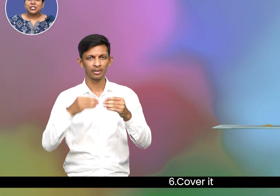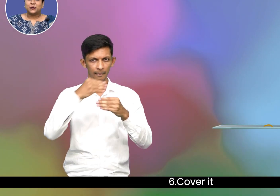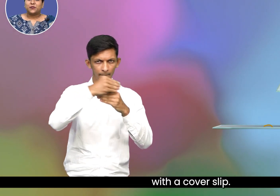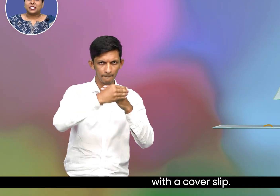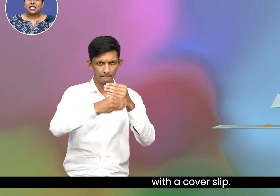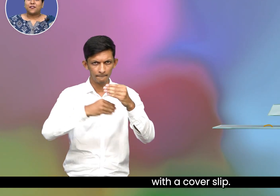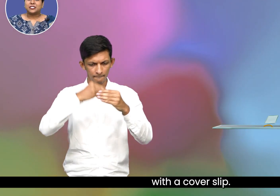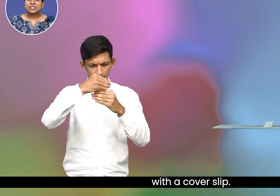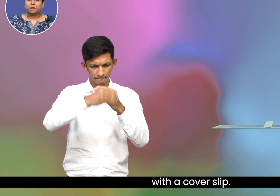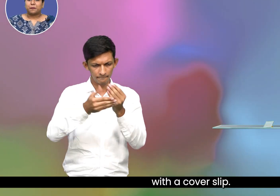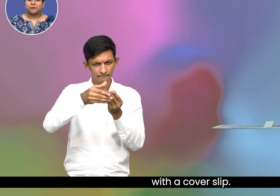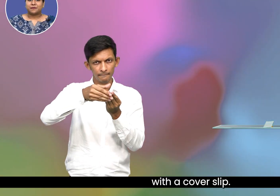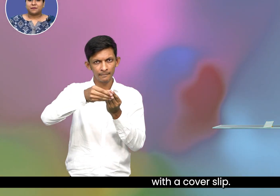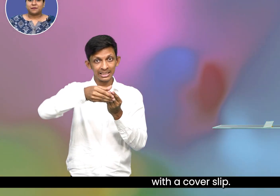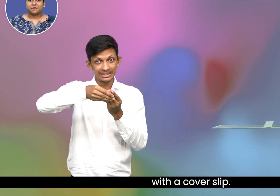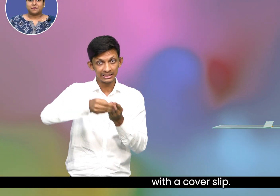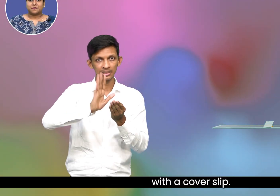Cover it with a cover slip.